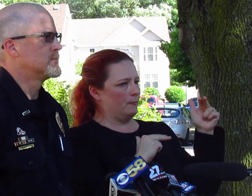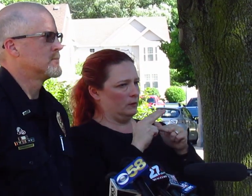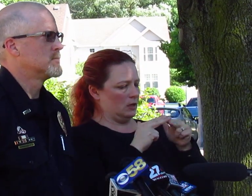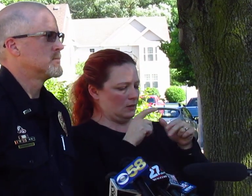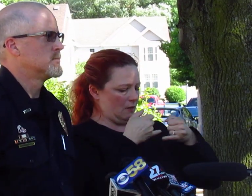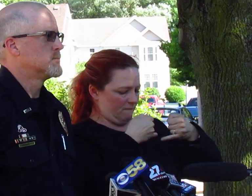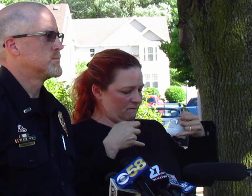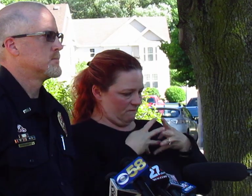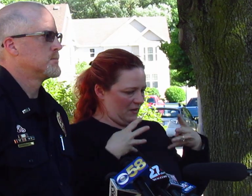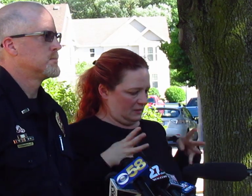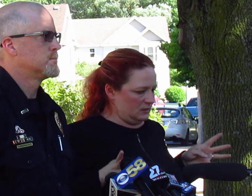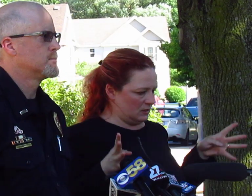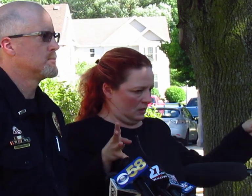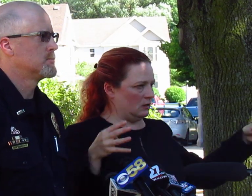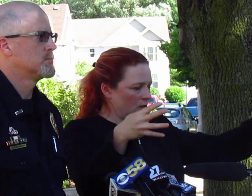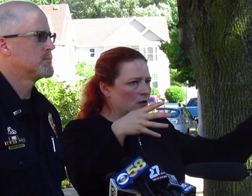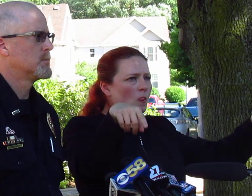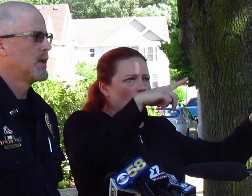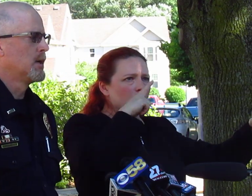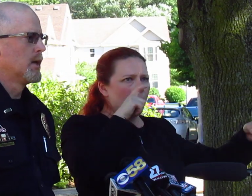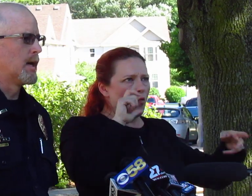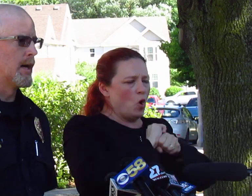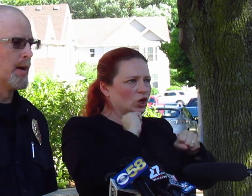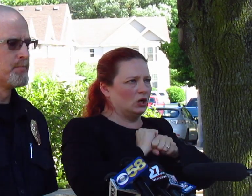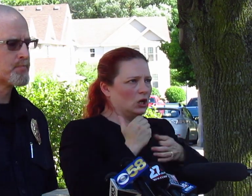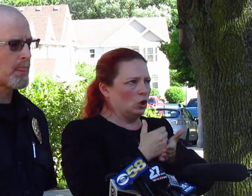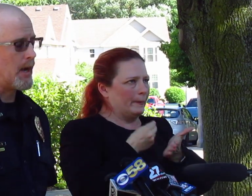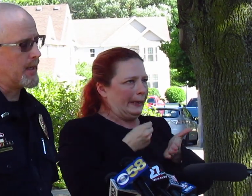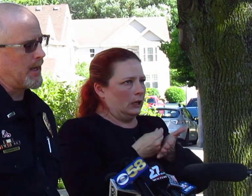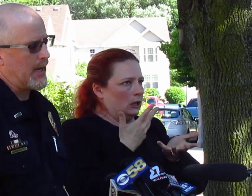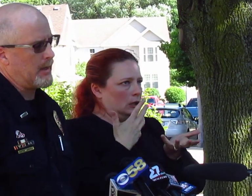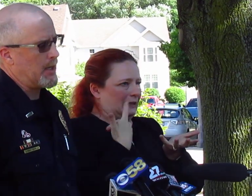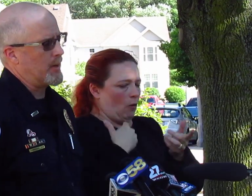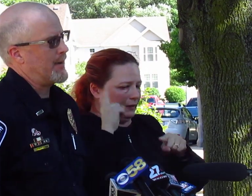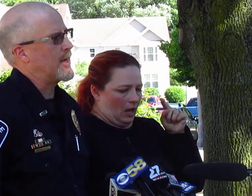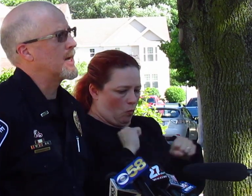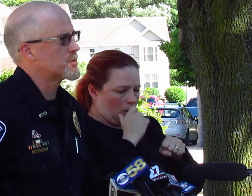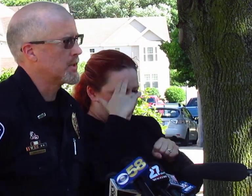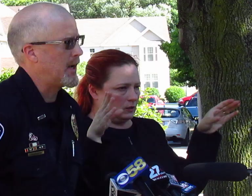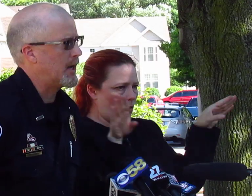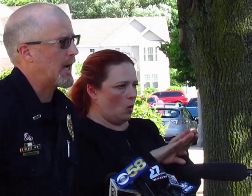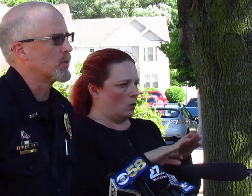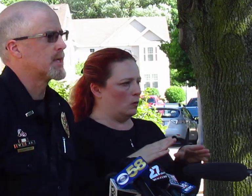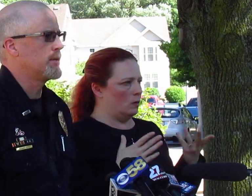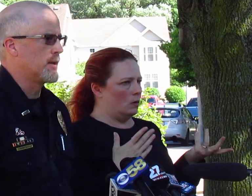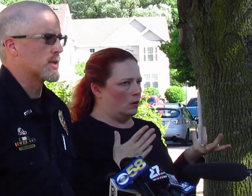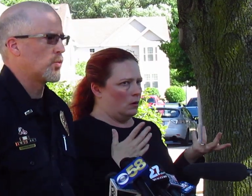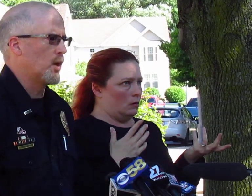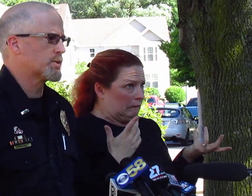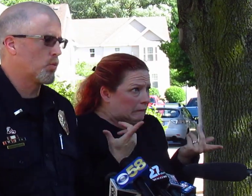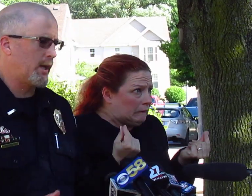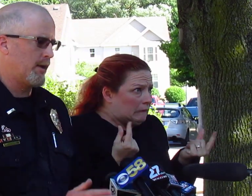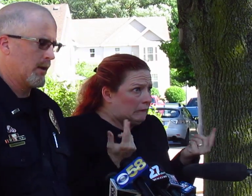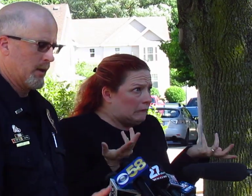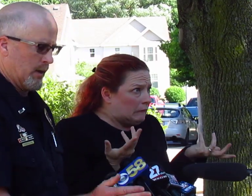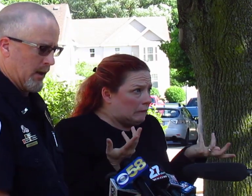any assistance for them who rely on those salaries to be allowed? Again, I don't have the answer to that. I will tell you this.